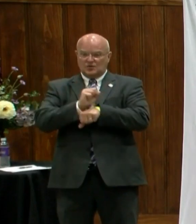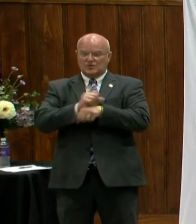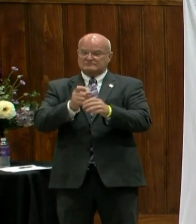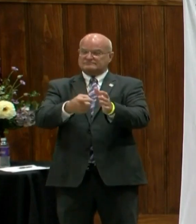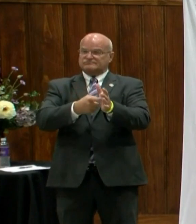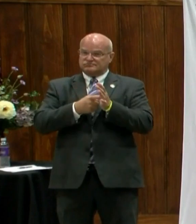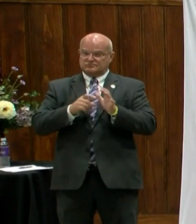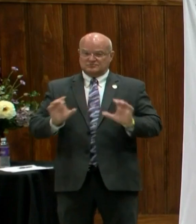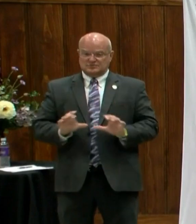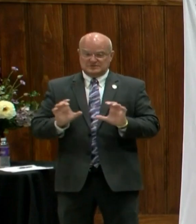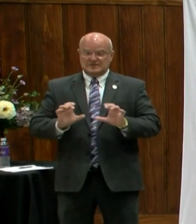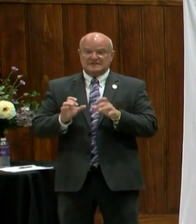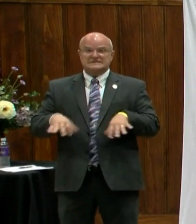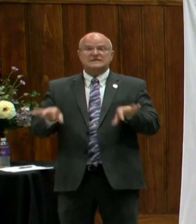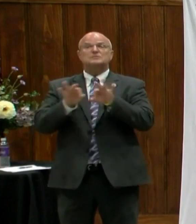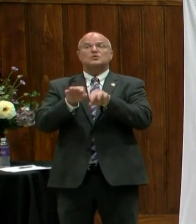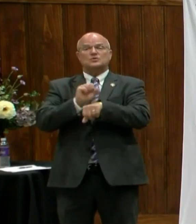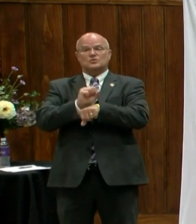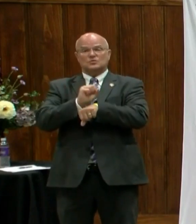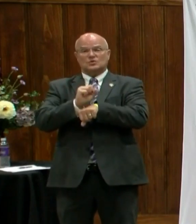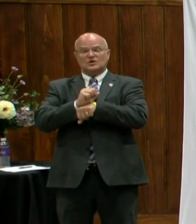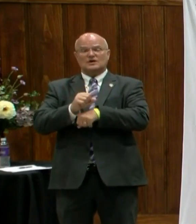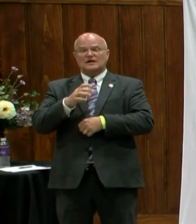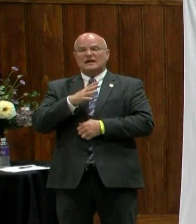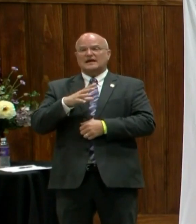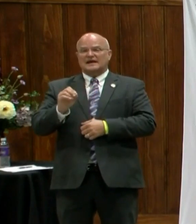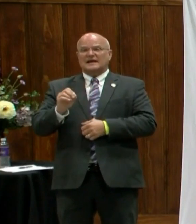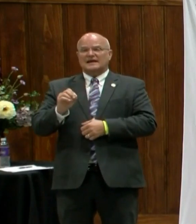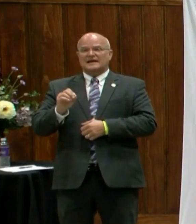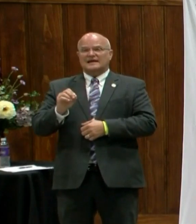that has to be done. It's important work, and